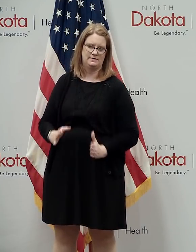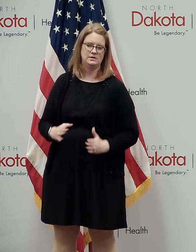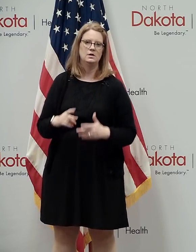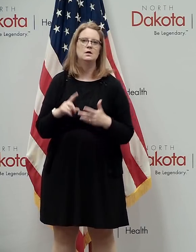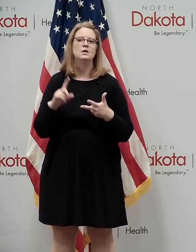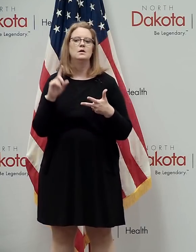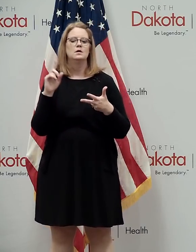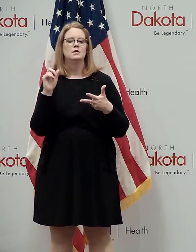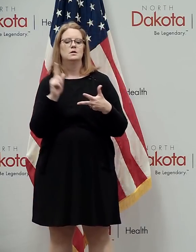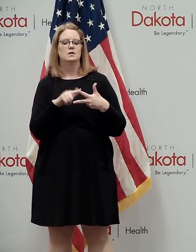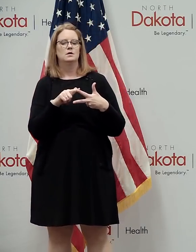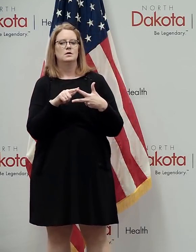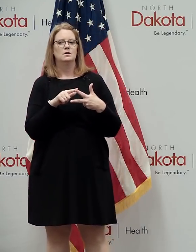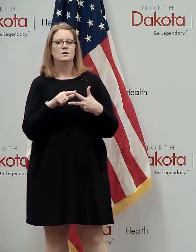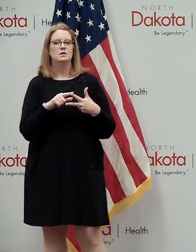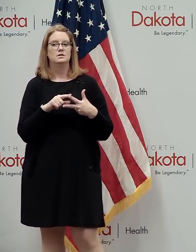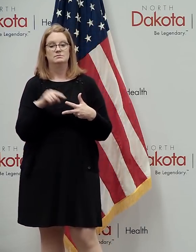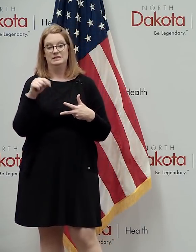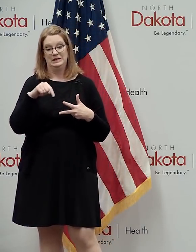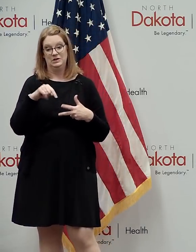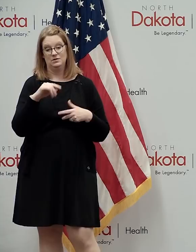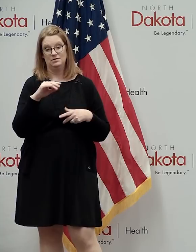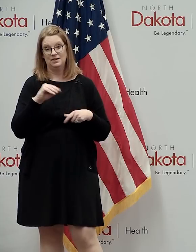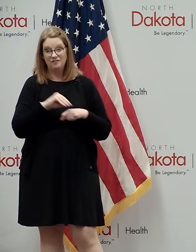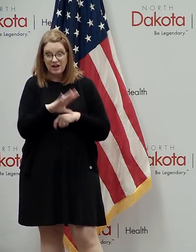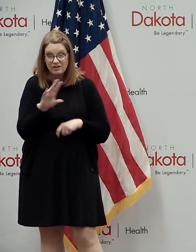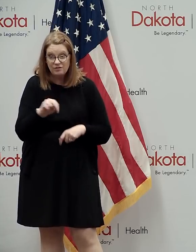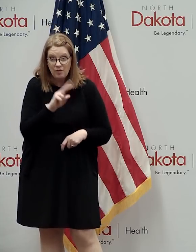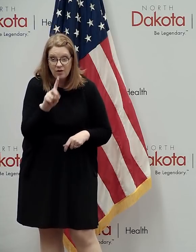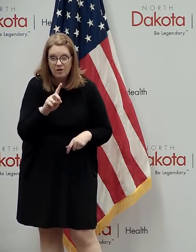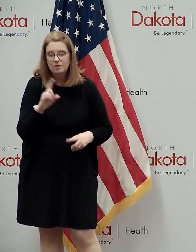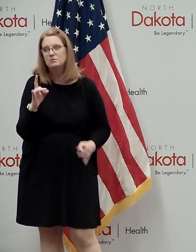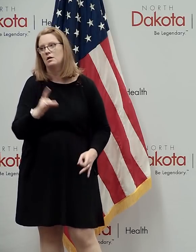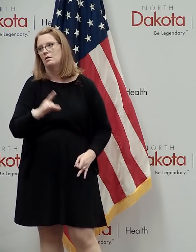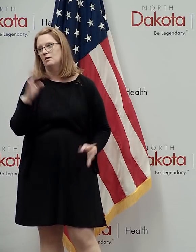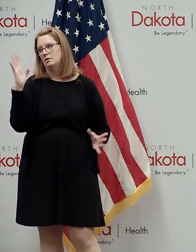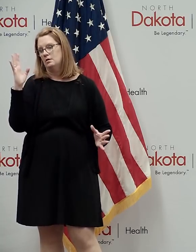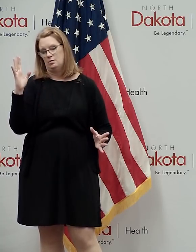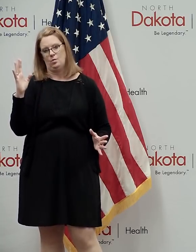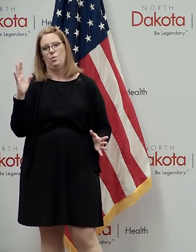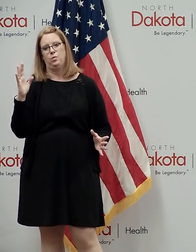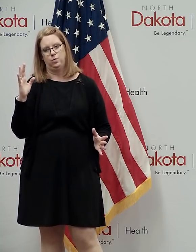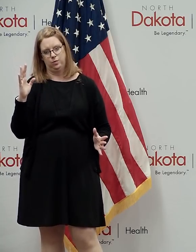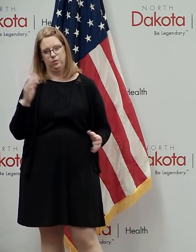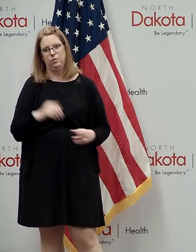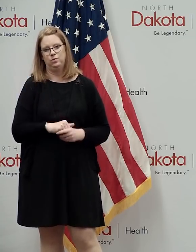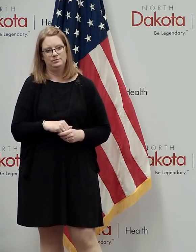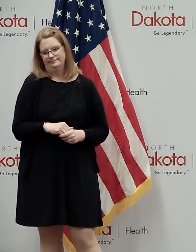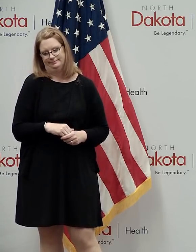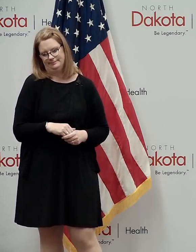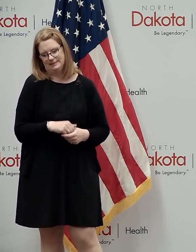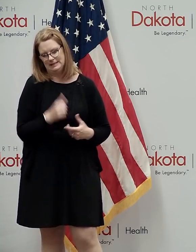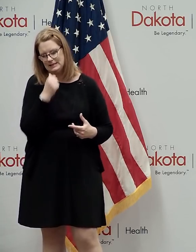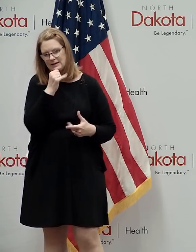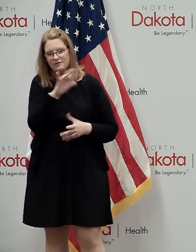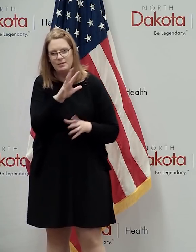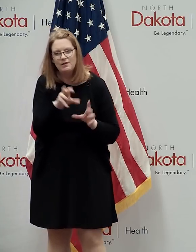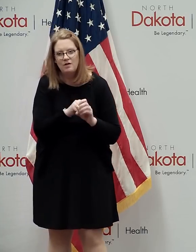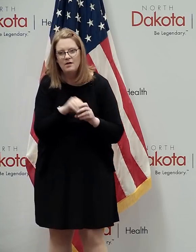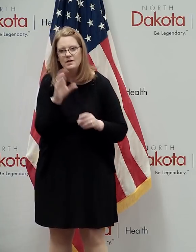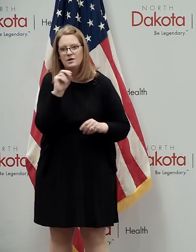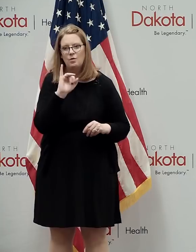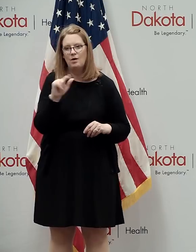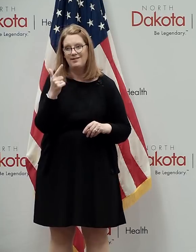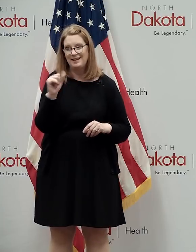the effect on North Dakota. It's a devastating effect on North Dakota. And every North Dakotan, you don't have to be in oil and gas to be affected by